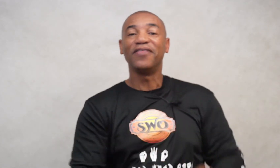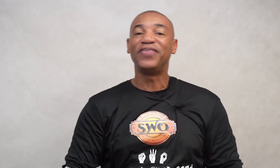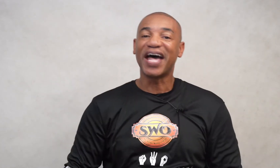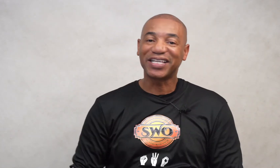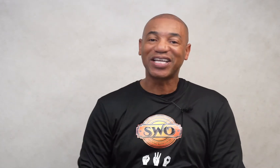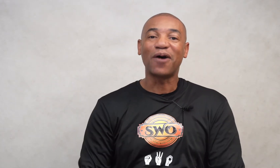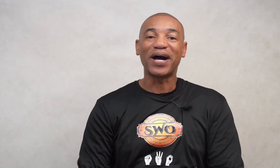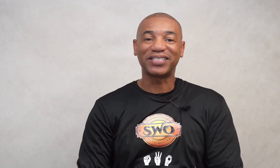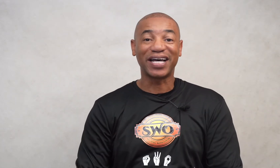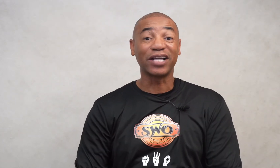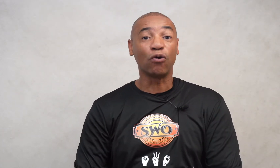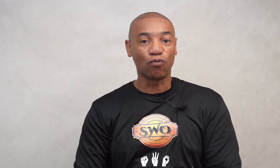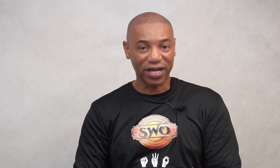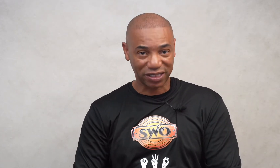That is how I sign recipe.